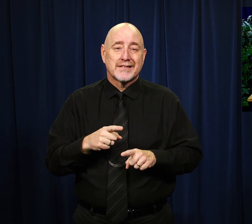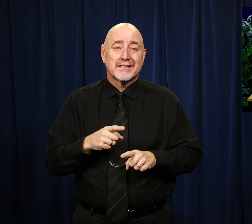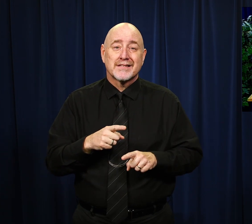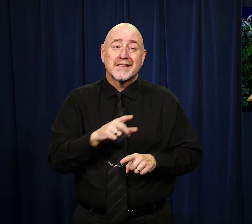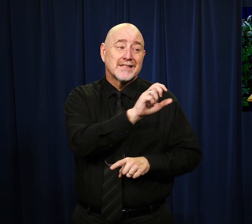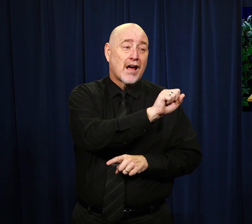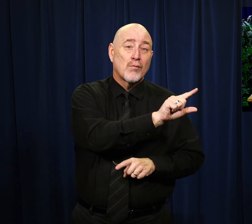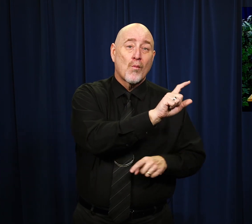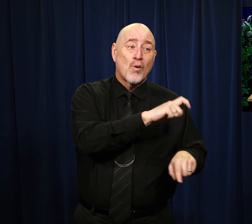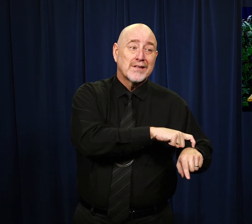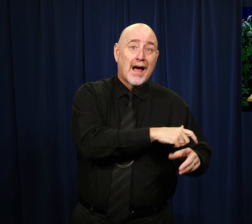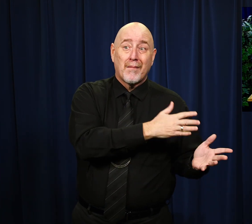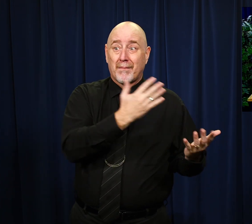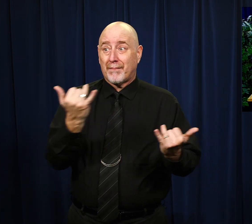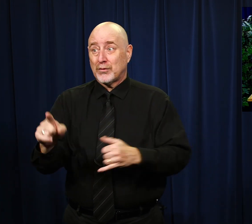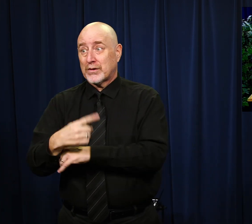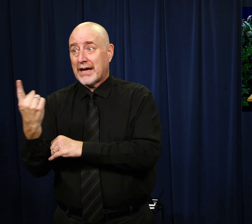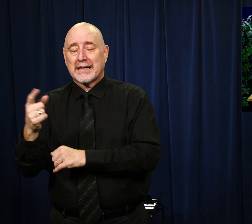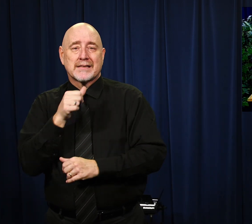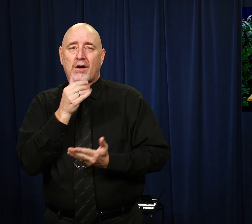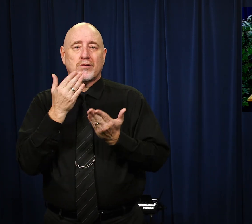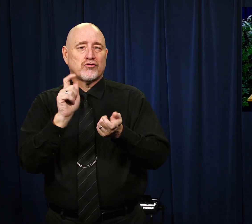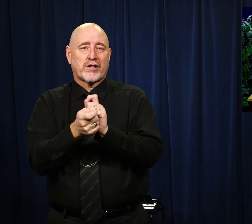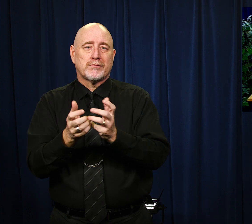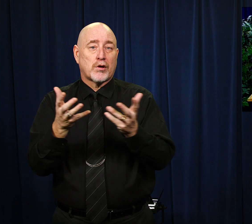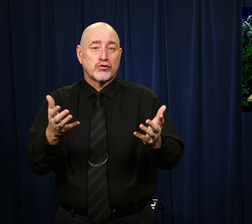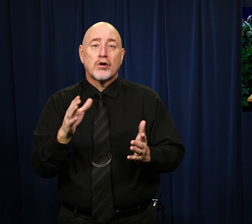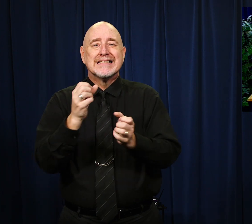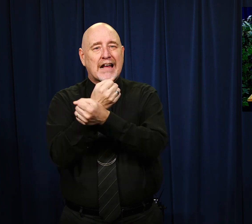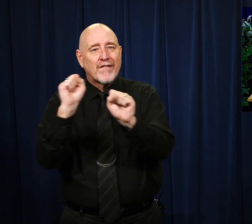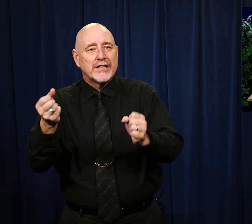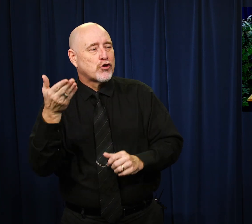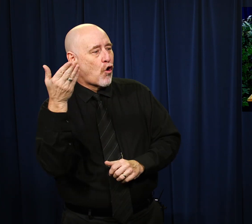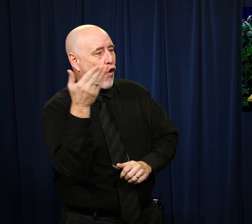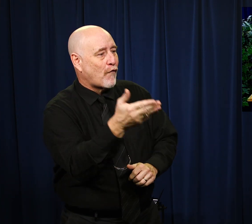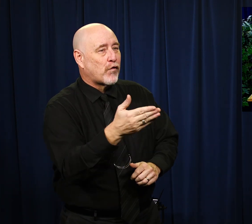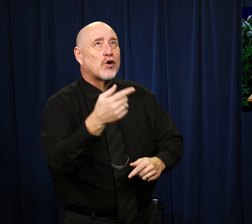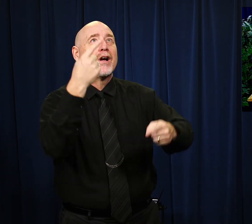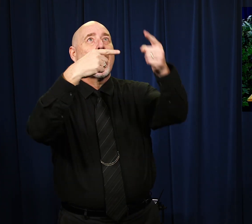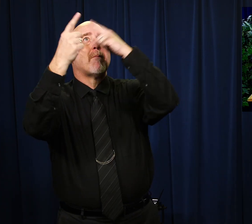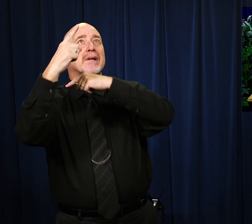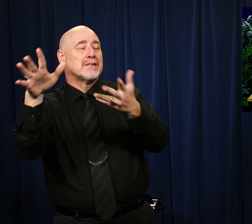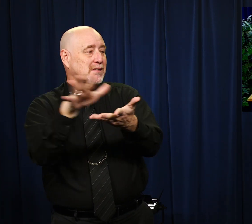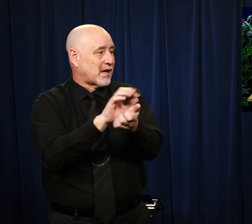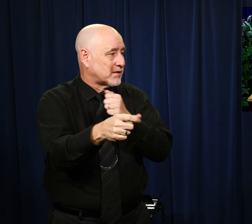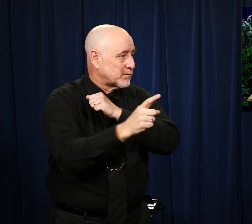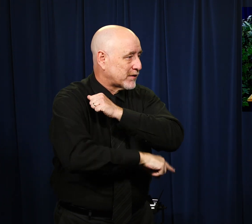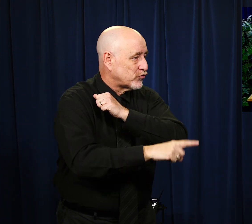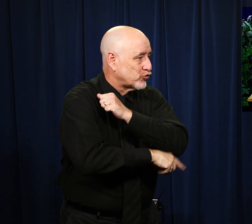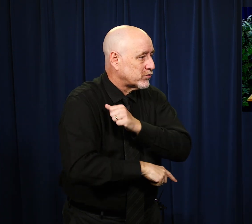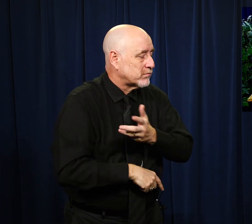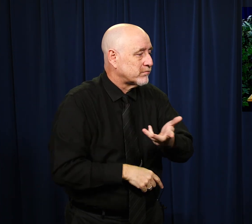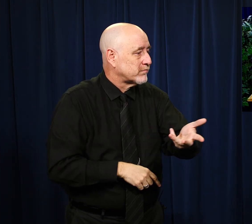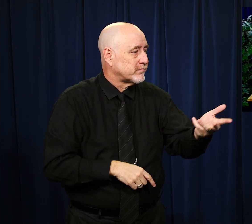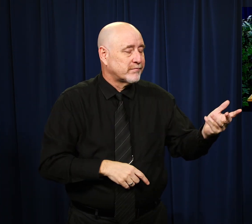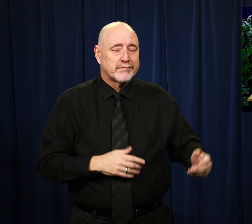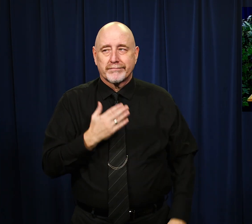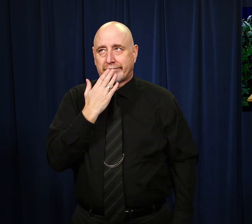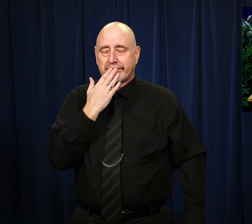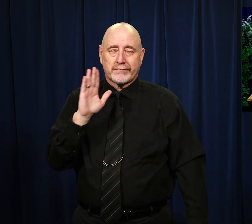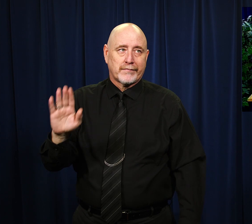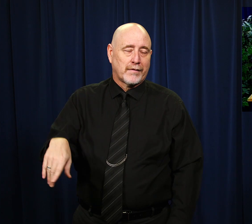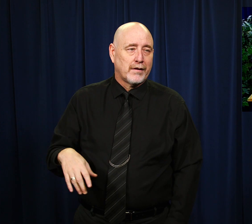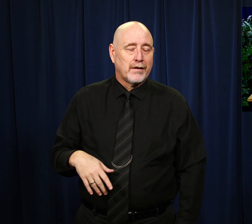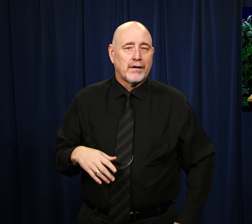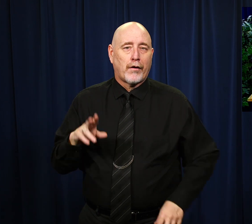changed much. You offer salvation, you tell them of the condemnation that's coming, they just kind of laugh at